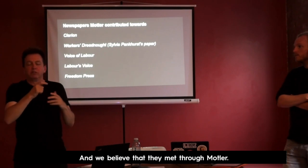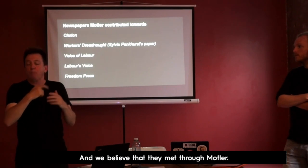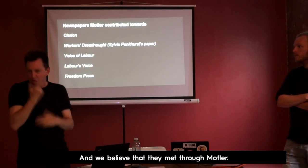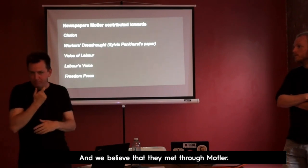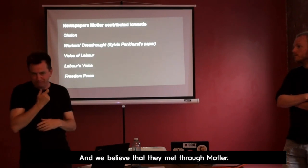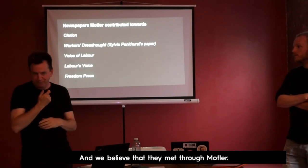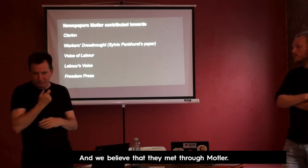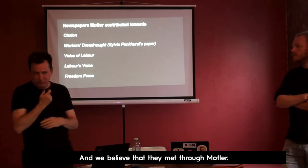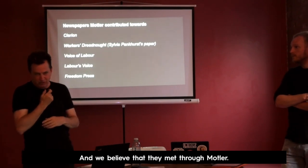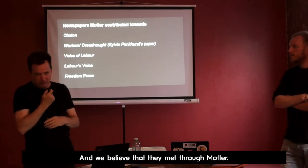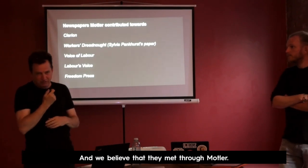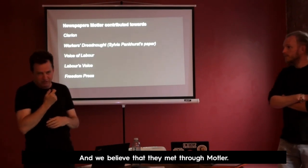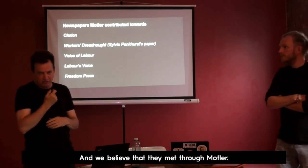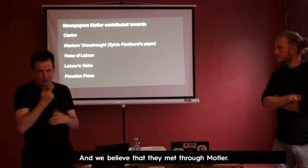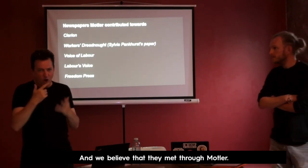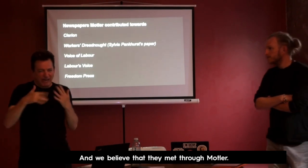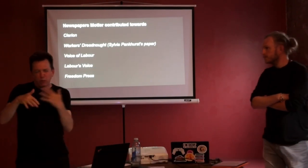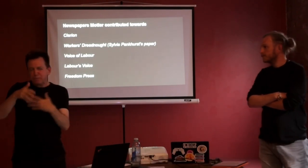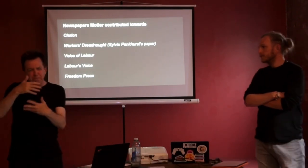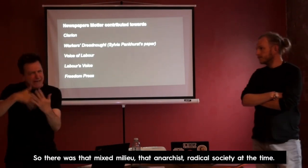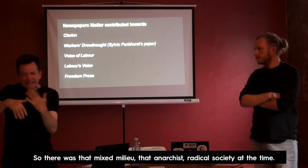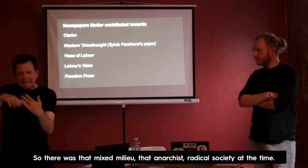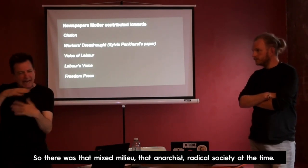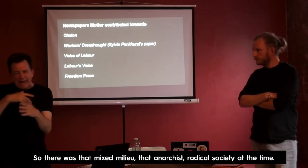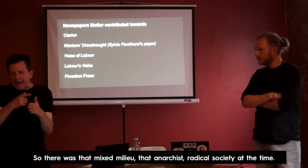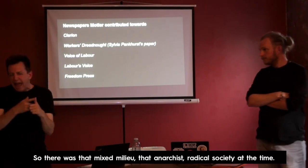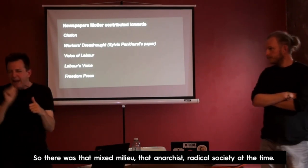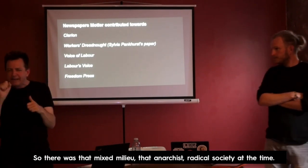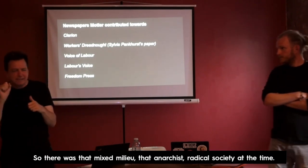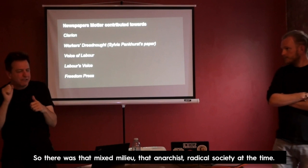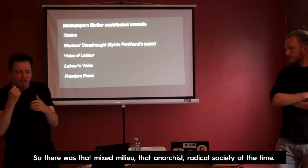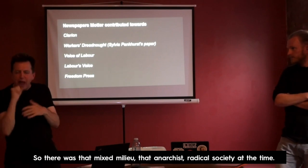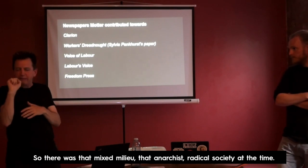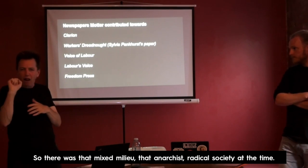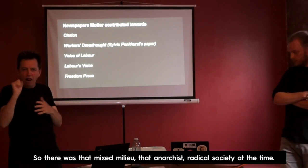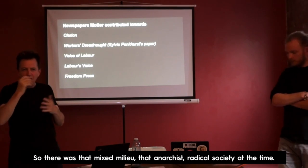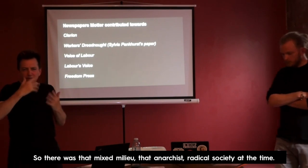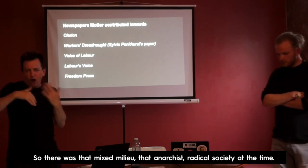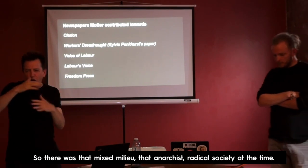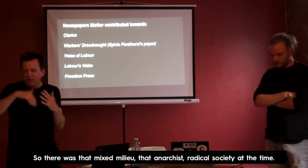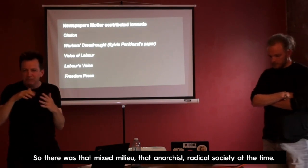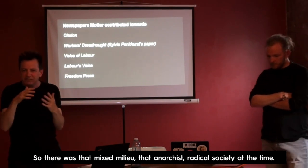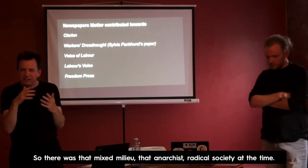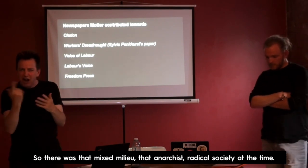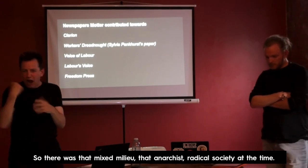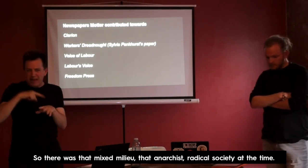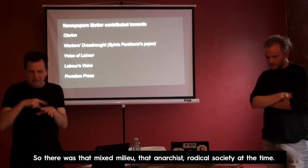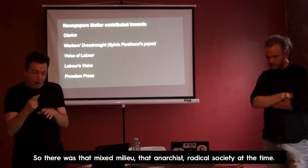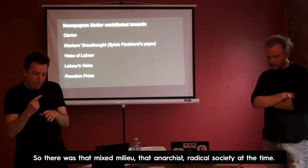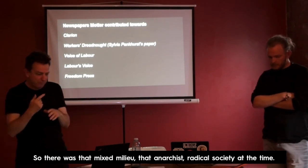believe that they met through Motler. So there was that mixed milieu, that anarchist kind of radical society at the